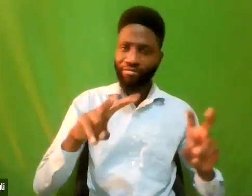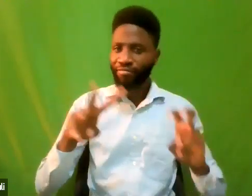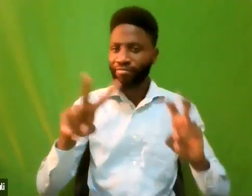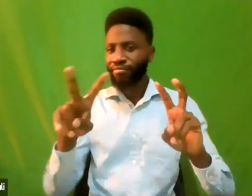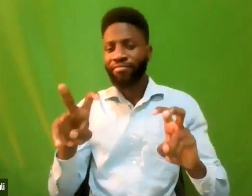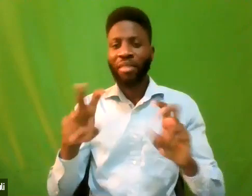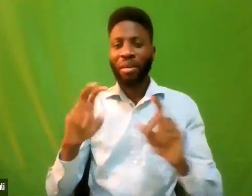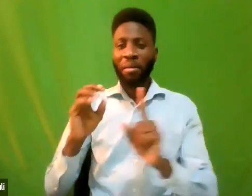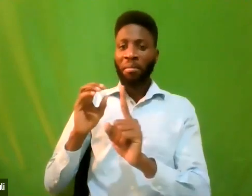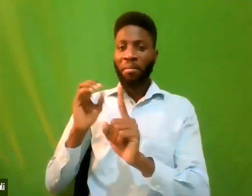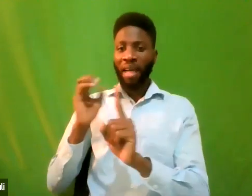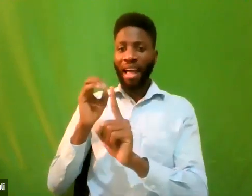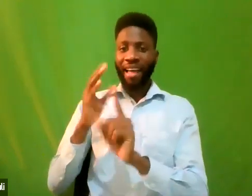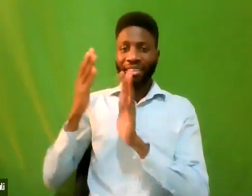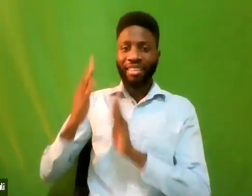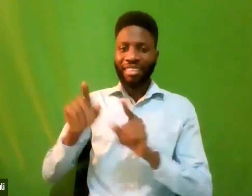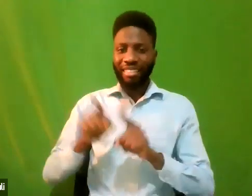with what you're or in connection with what you're doing.